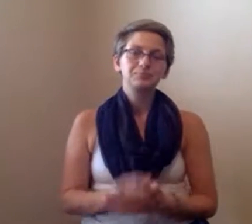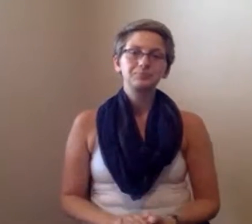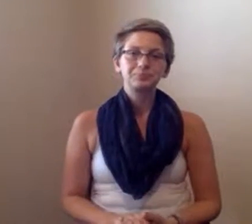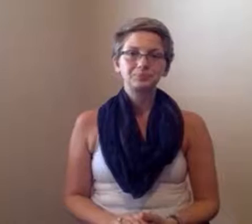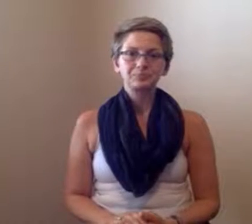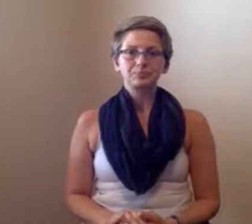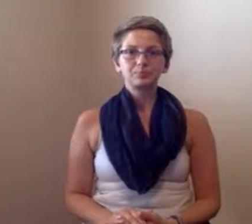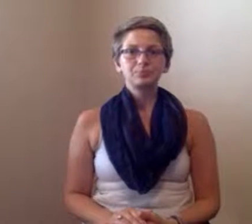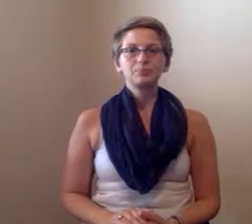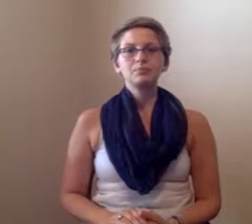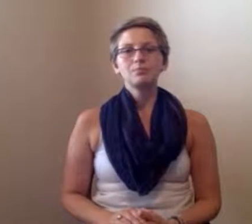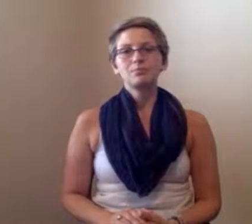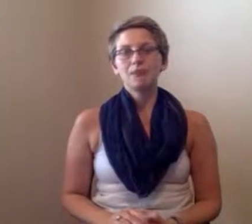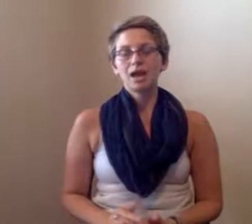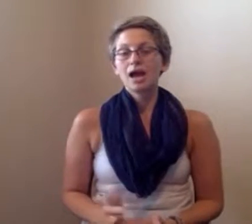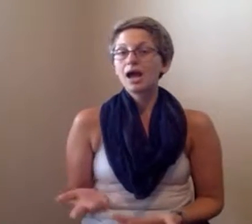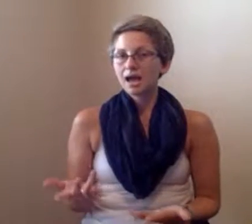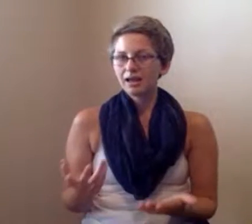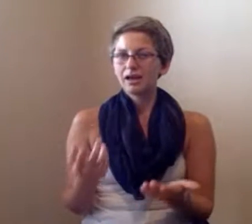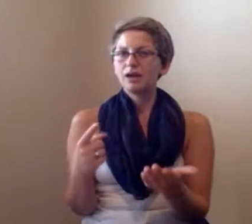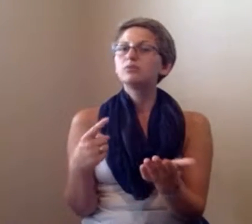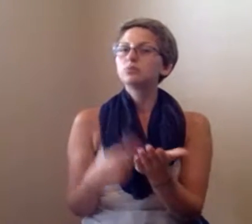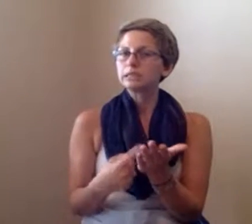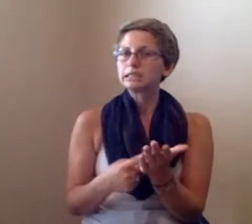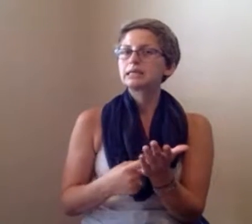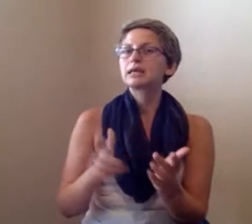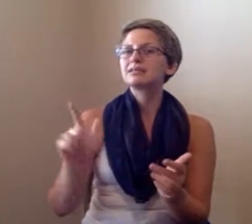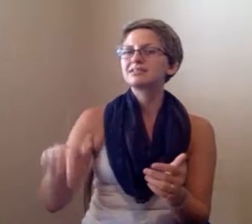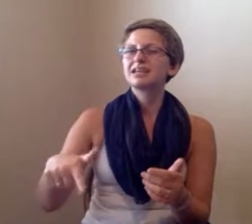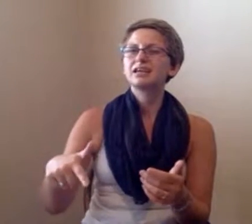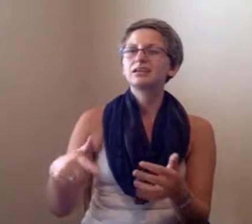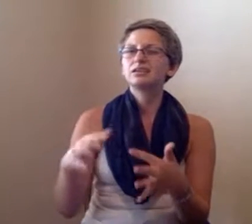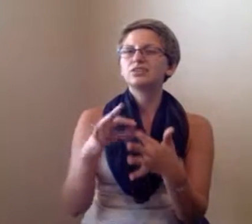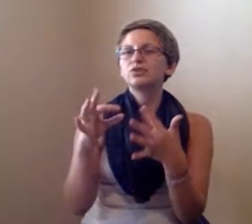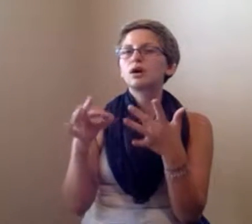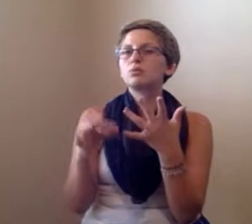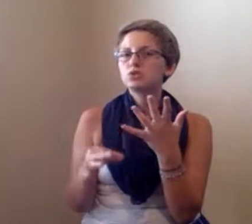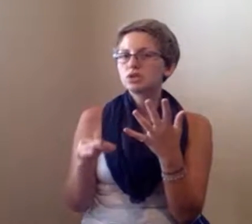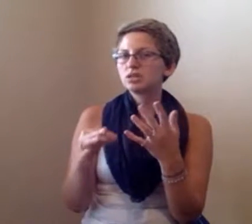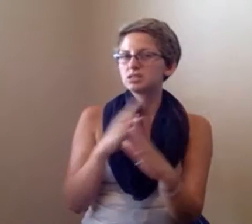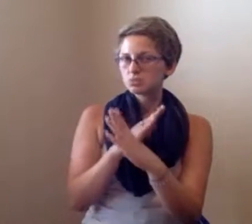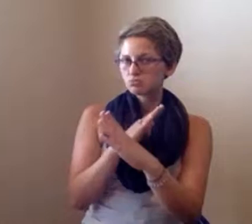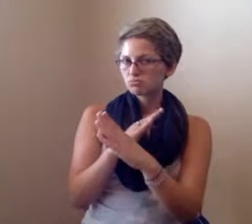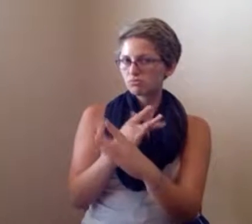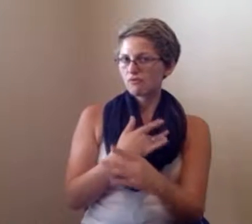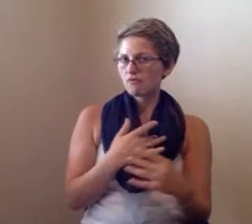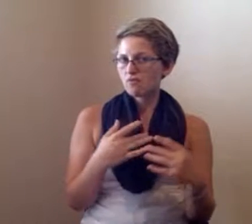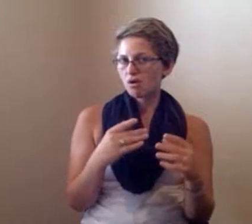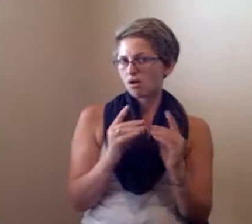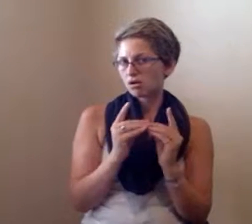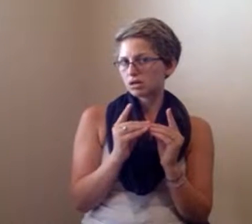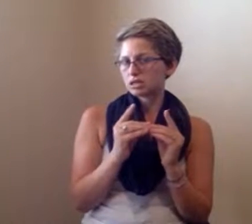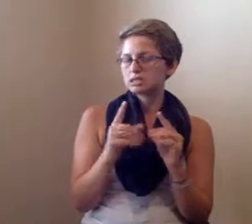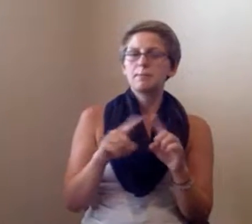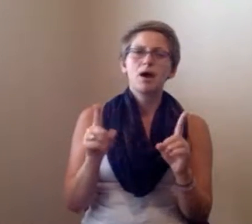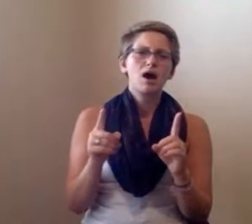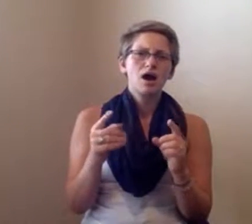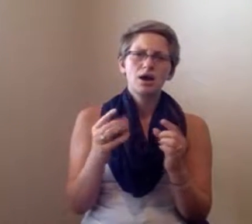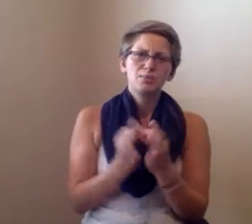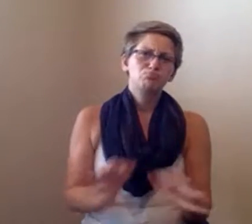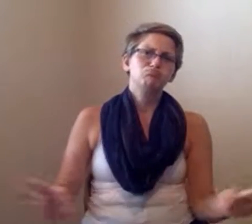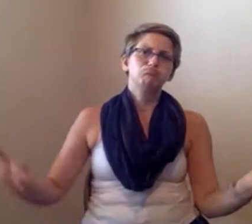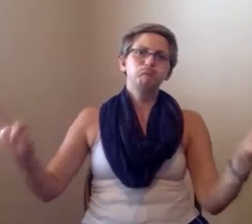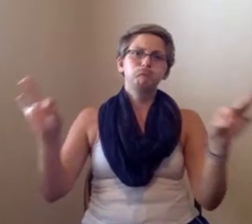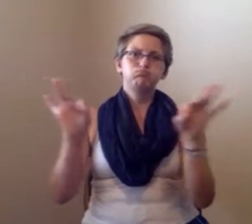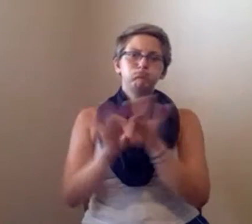do is, and we'll talk about what things you can do to help in prevention, but doing just diet and exercise and eating healthy